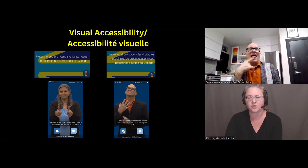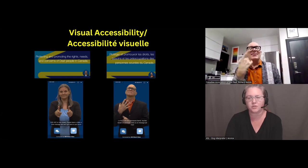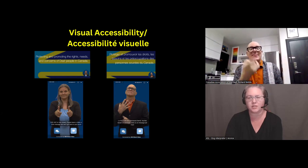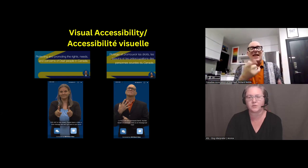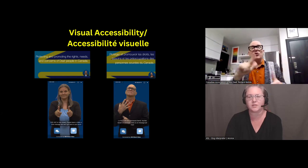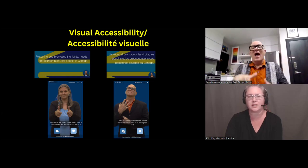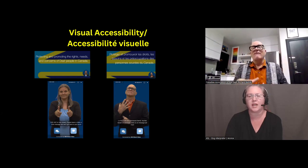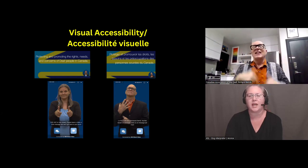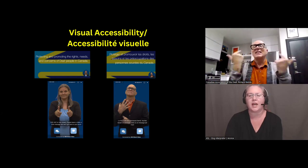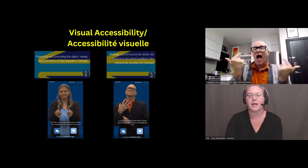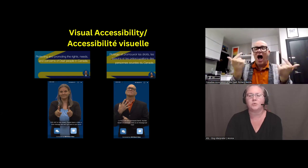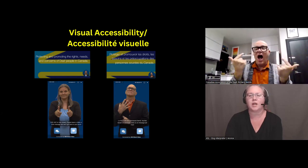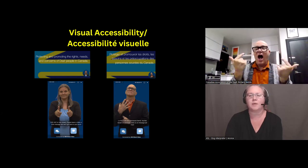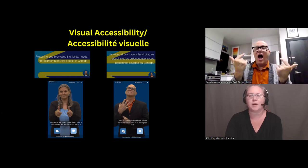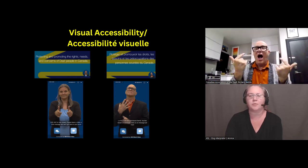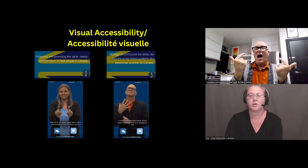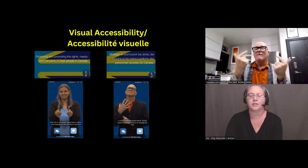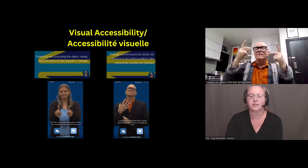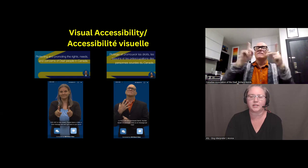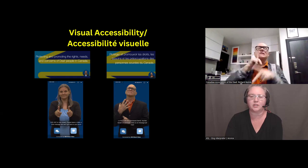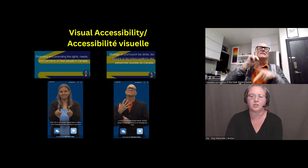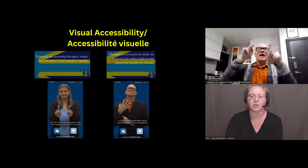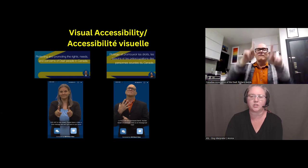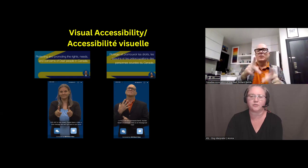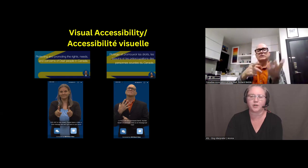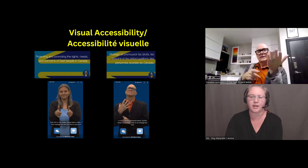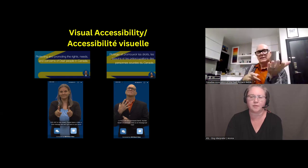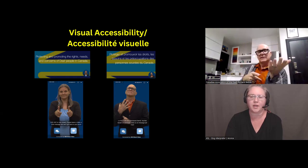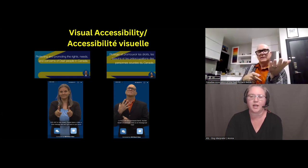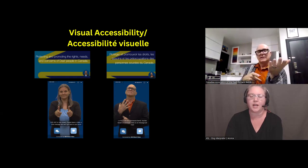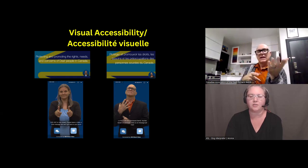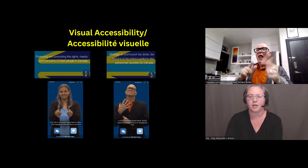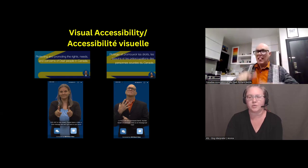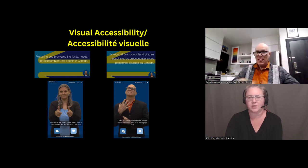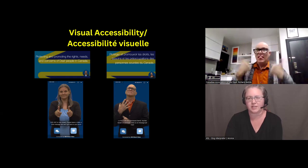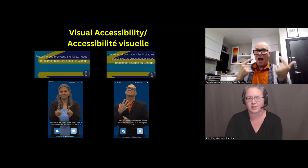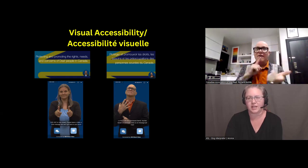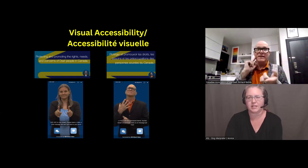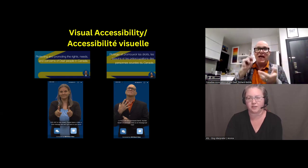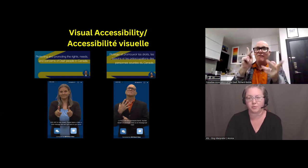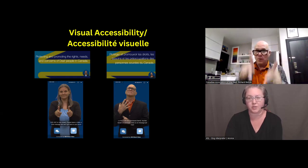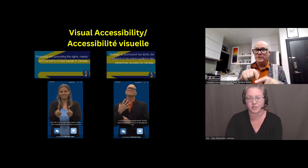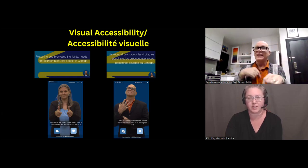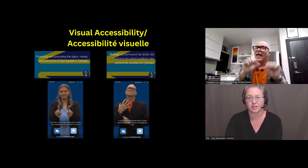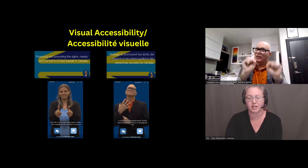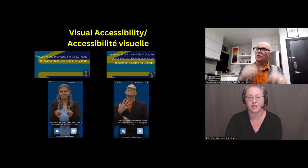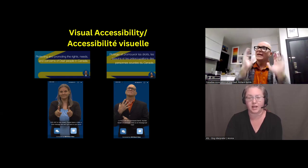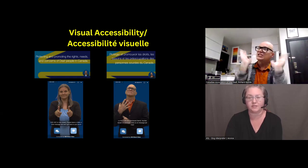pictures that you see, and it will come up more clearly in a larger frame, and you're able to see a deaf person, a live